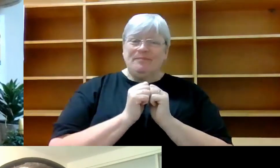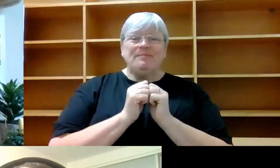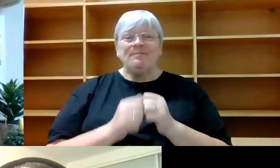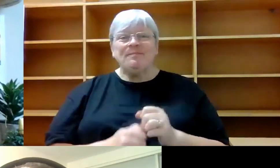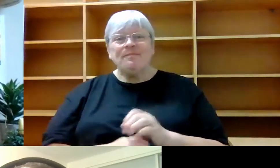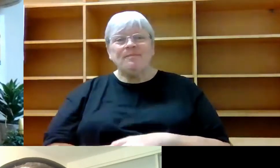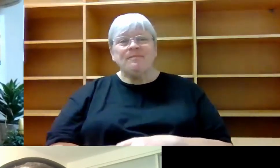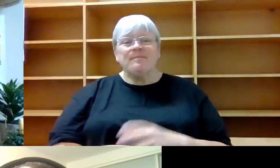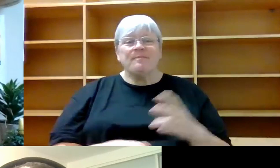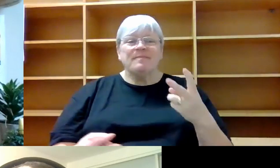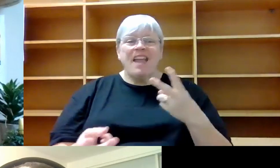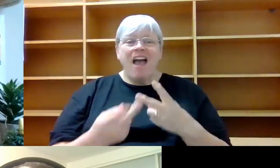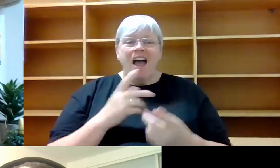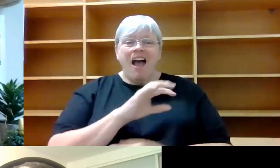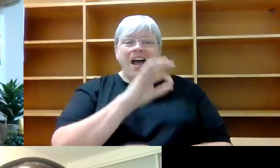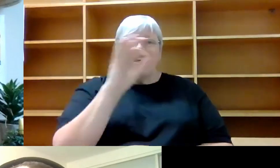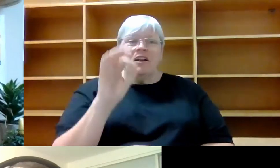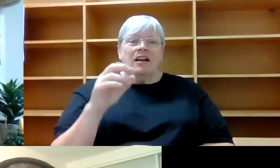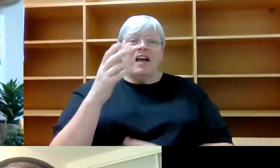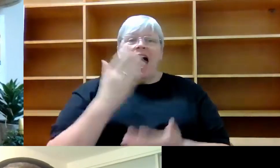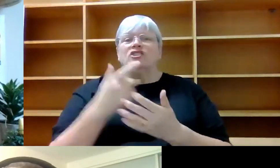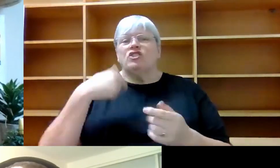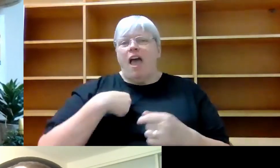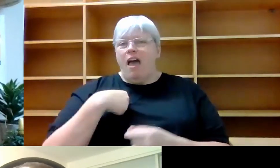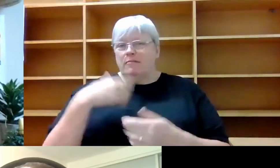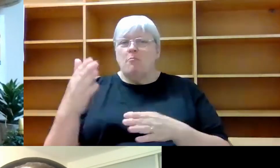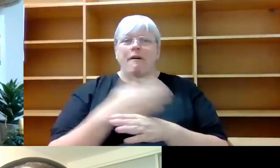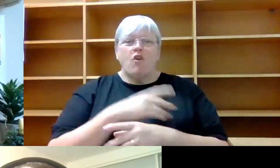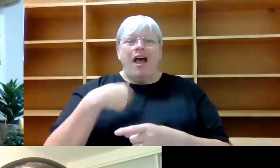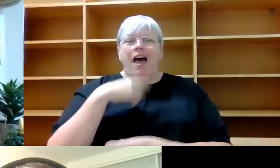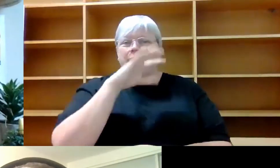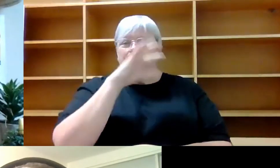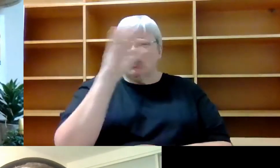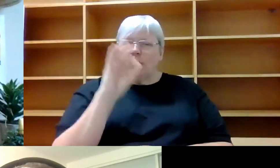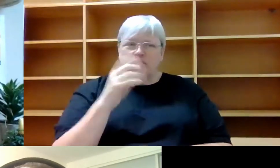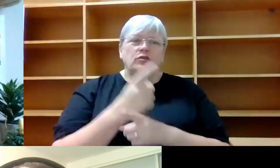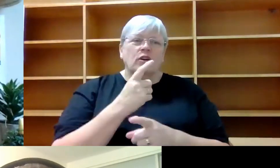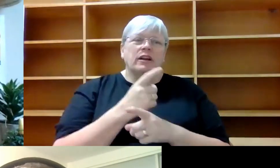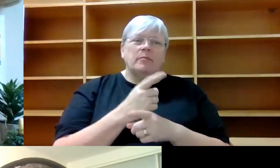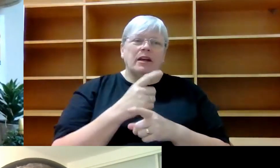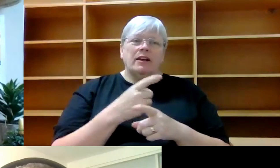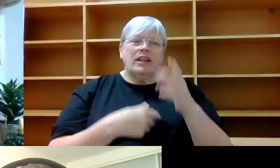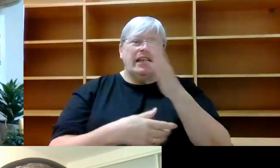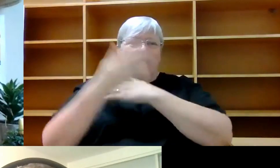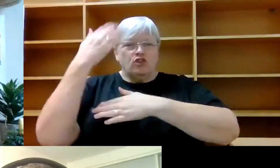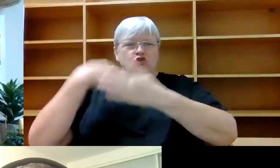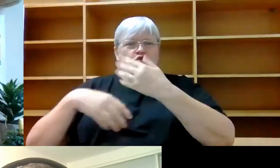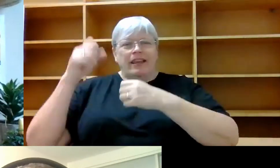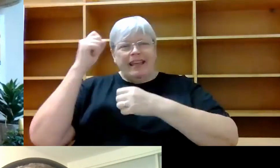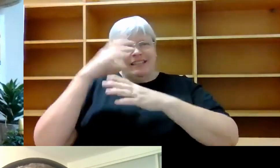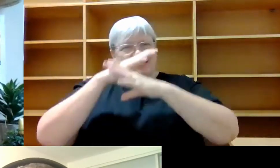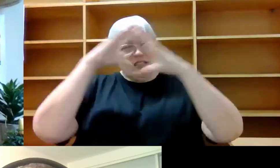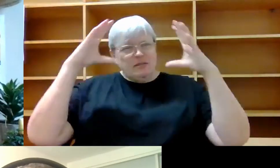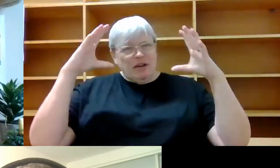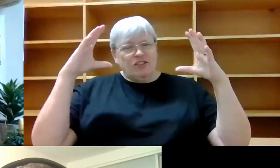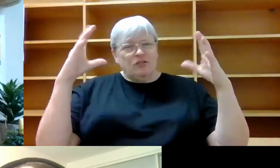I've got another question. Actually, no, I have a question. We've been talking about how history inspires you, but you also talk a lot